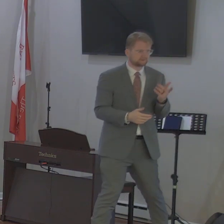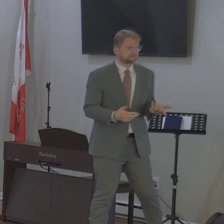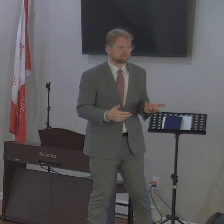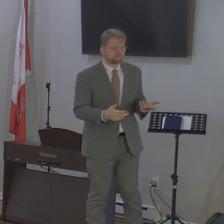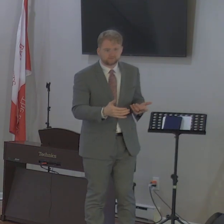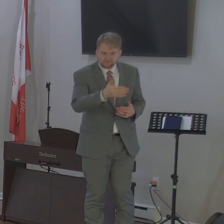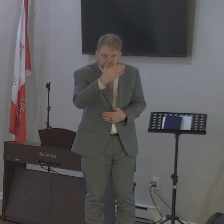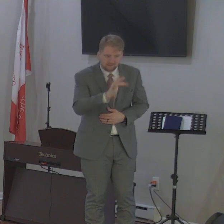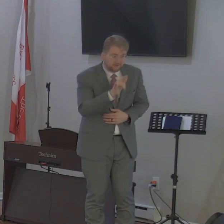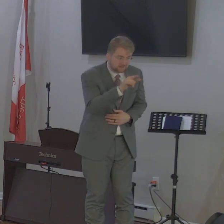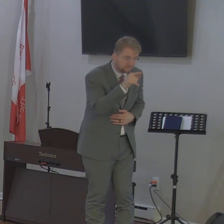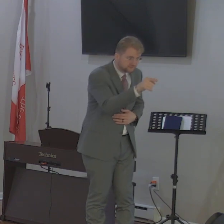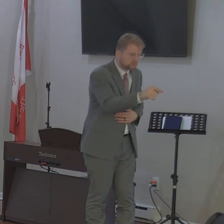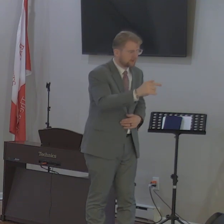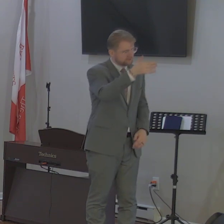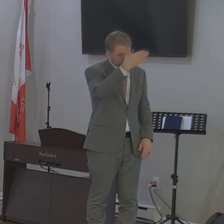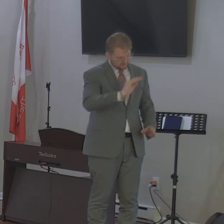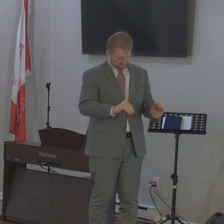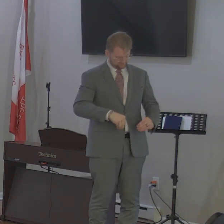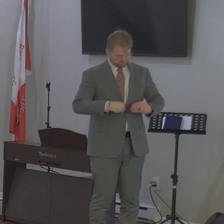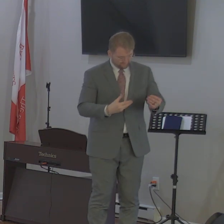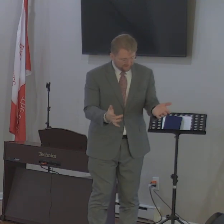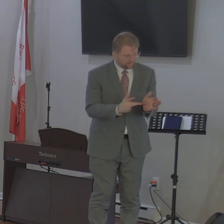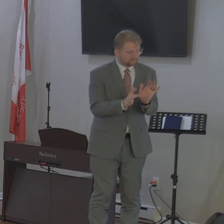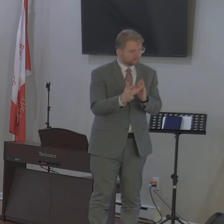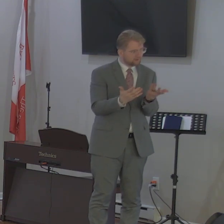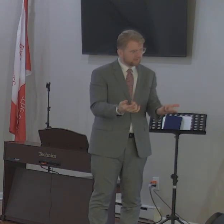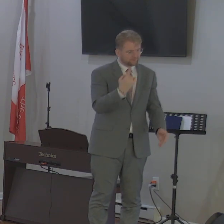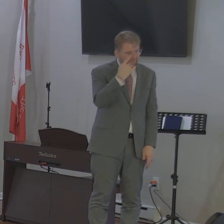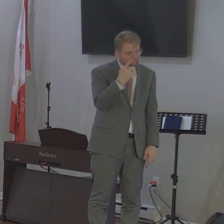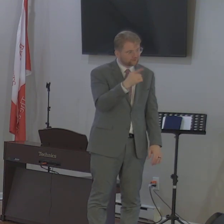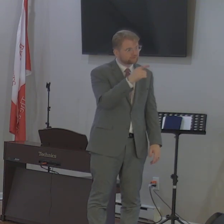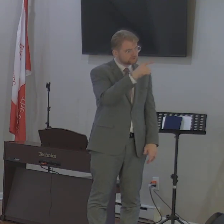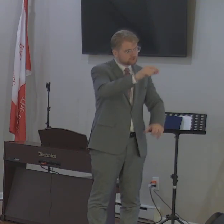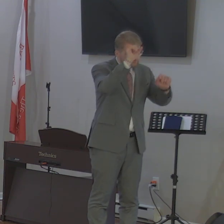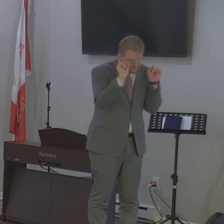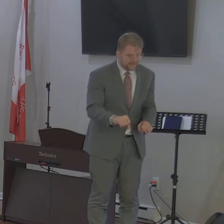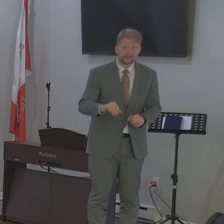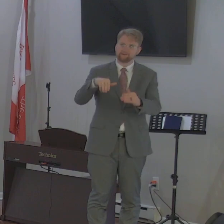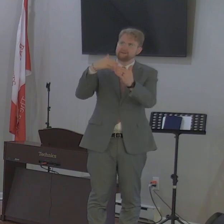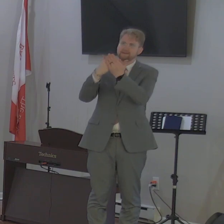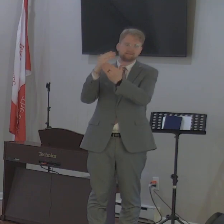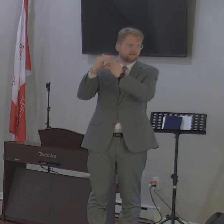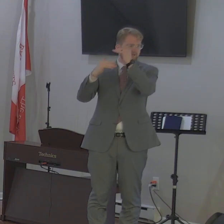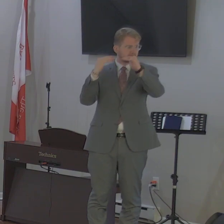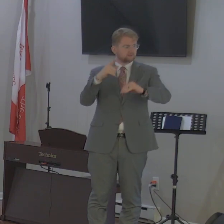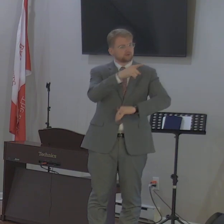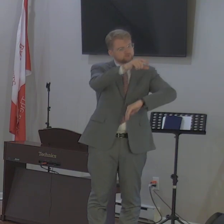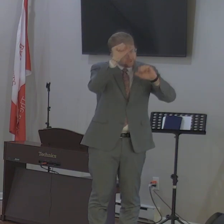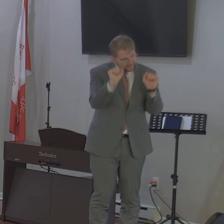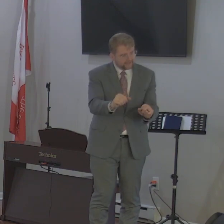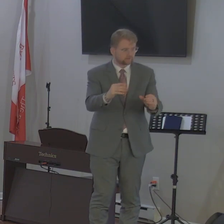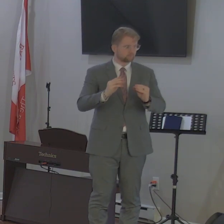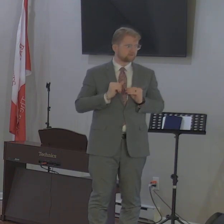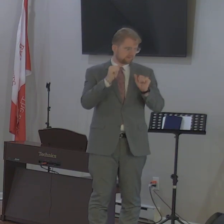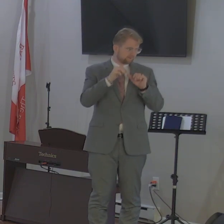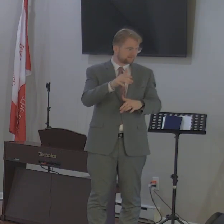place. God provided the word of God so that you could live in a place where you could receive the blessings of God. That's what he